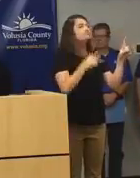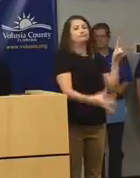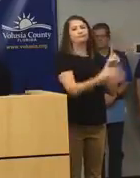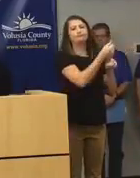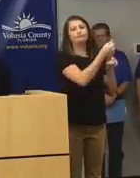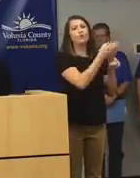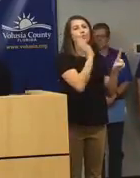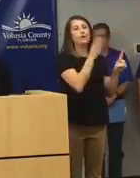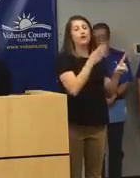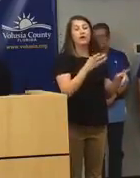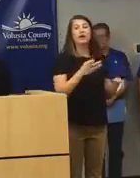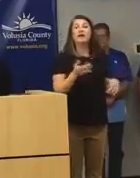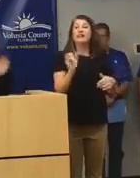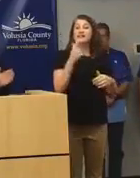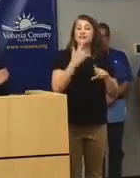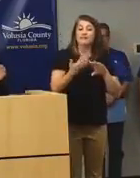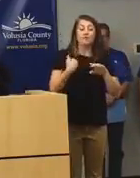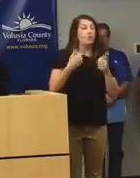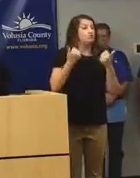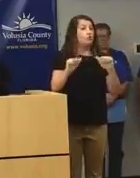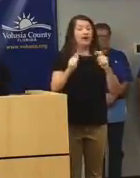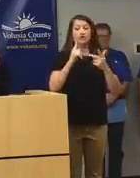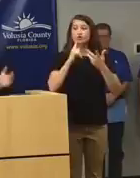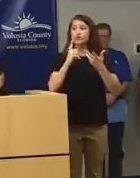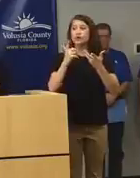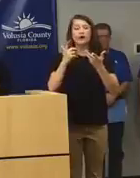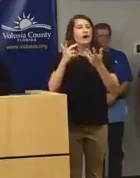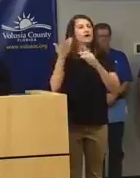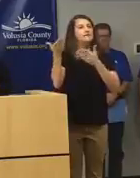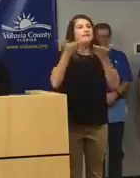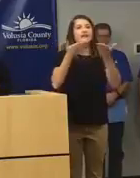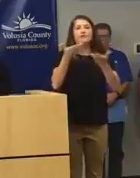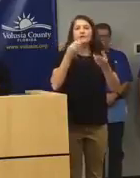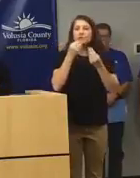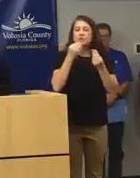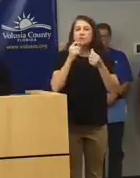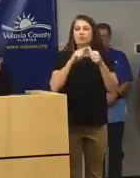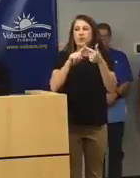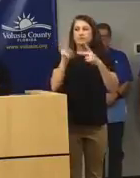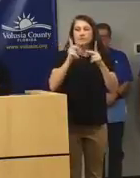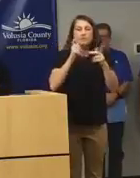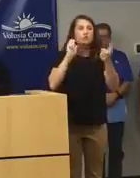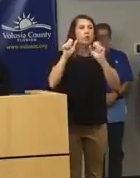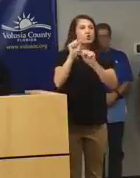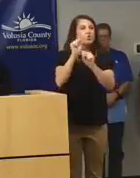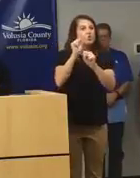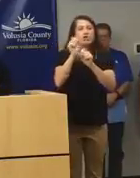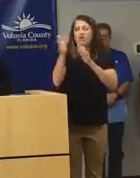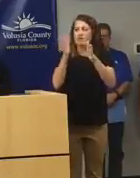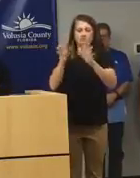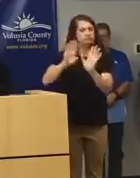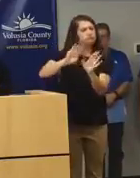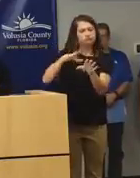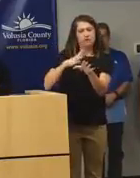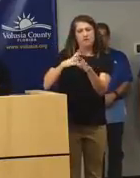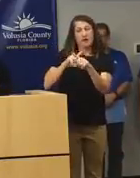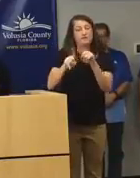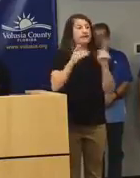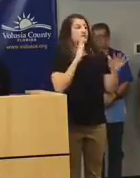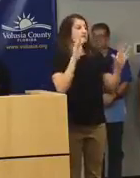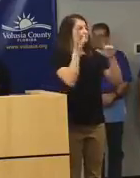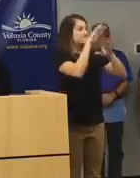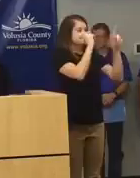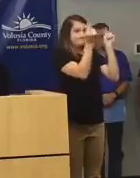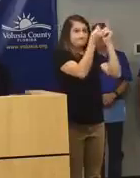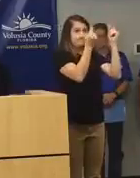in the beginning, we're not looking to interfere with commerce. You have delivery folks that are out there. You have people coming and going back and forth to work. But if you're out